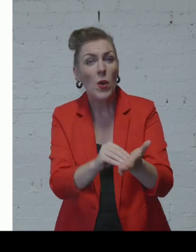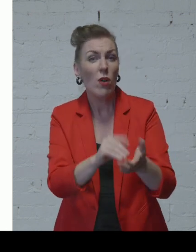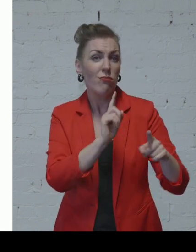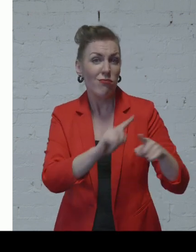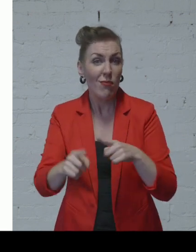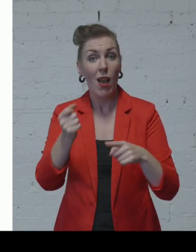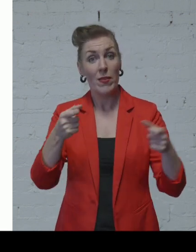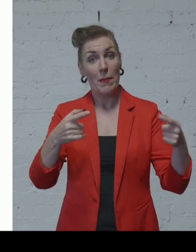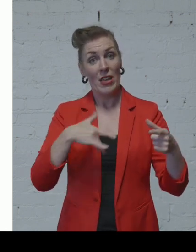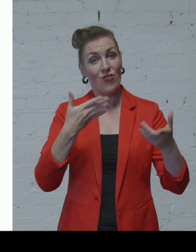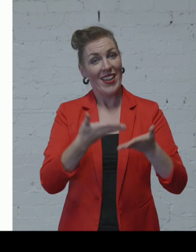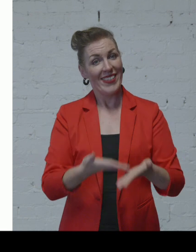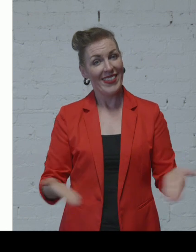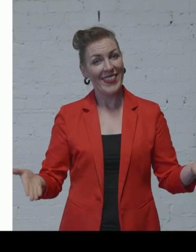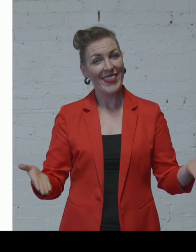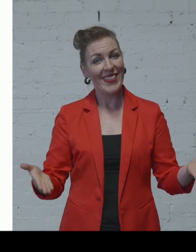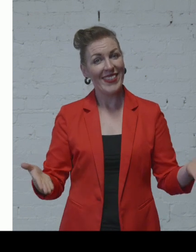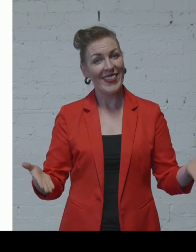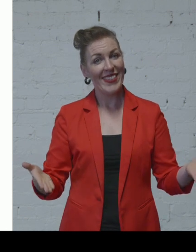with general inquiries and bookings at